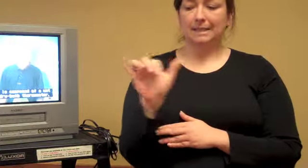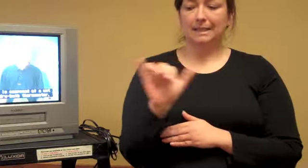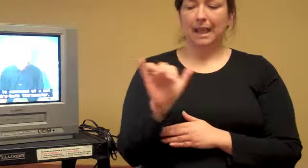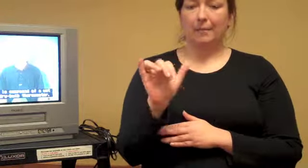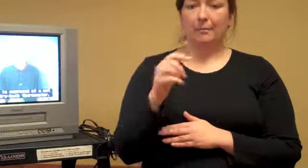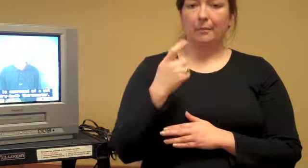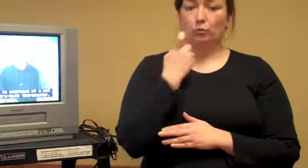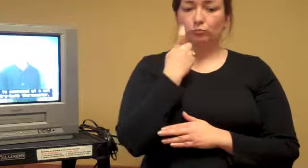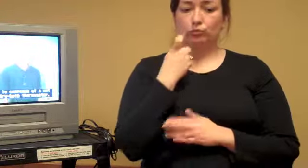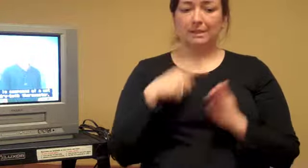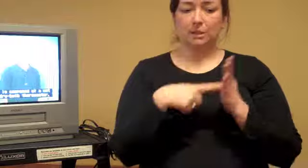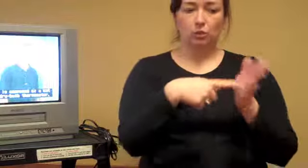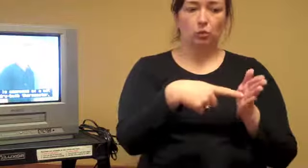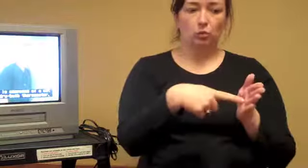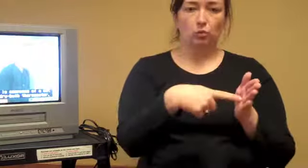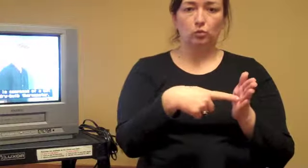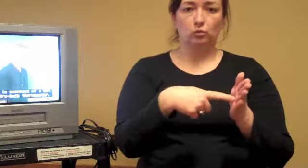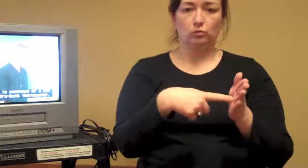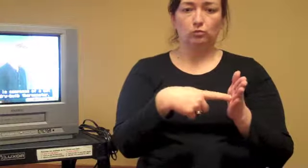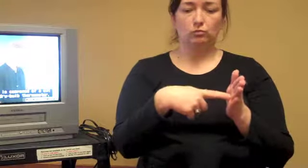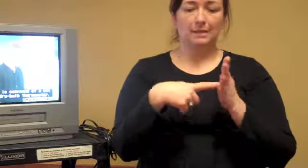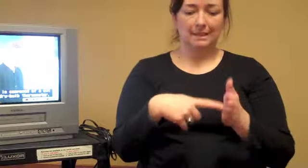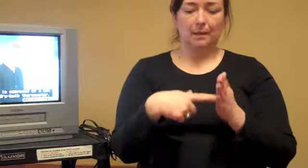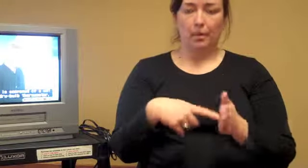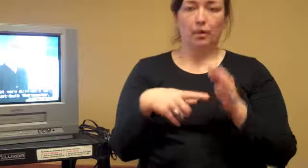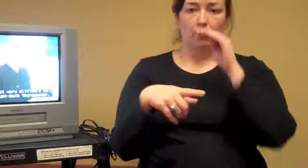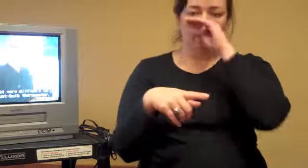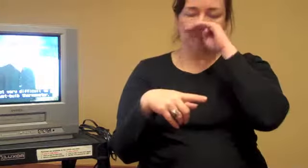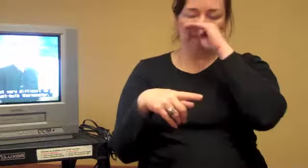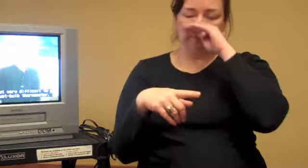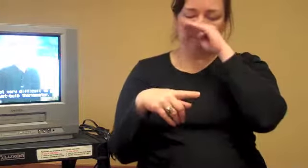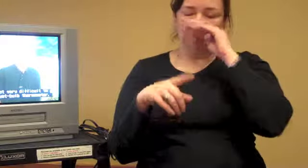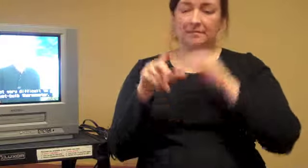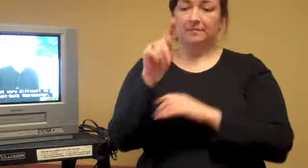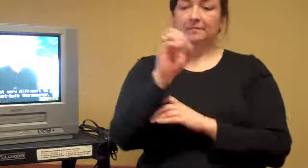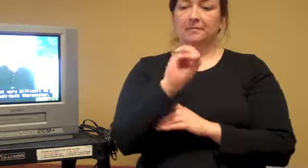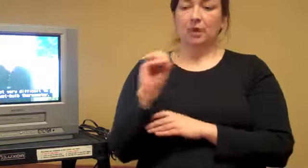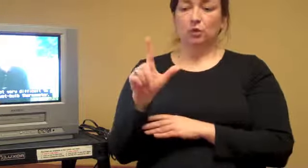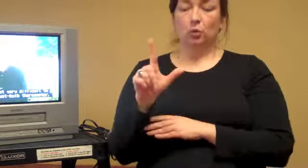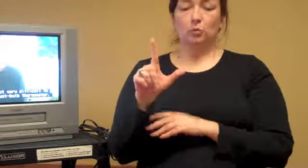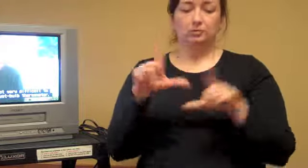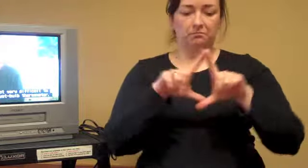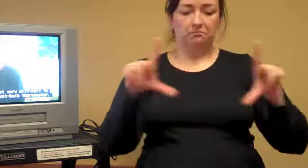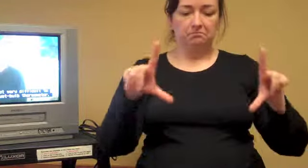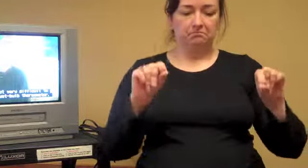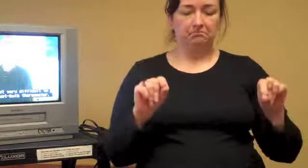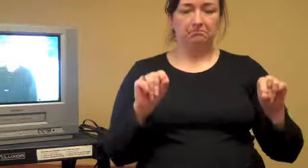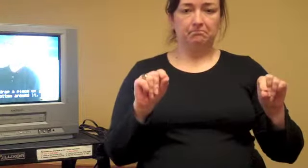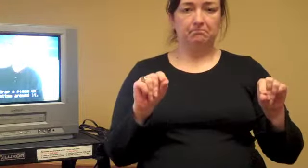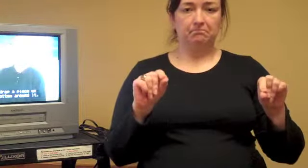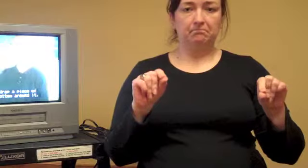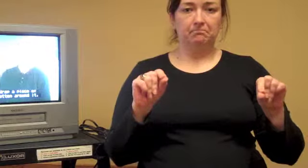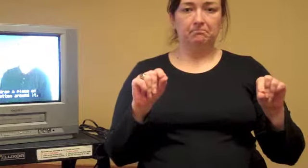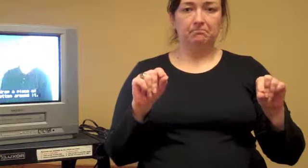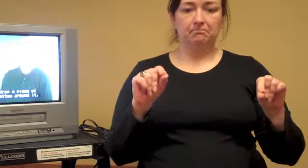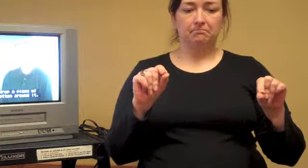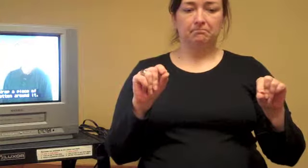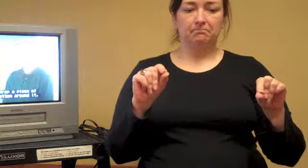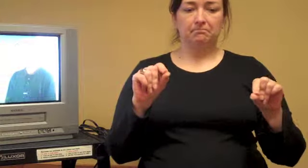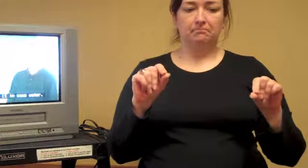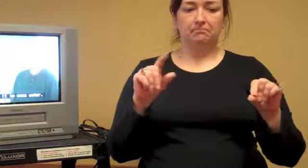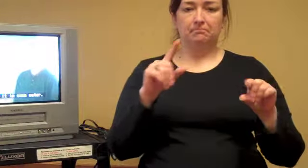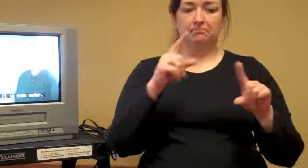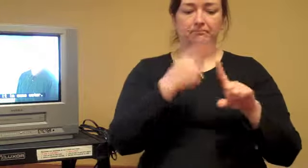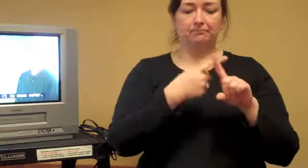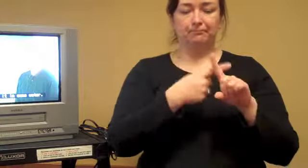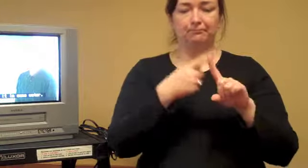wet and a dry bulb thermometer. Not very difficult to make a wet bulb thermometer. Wrap a piece of cotton around